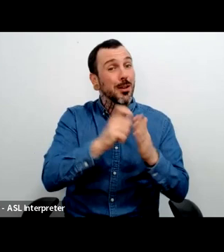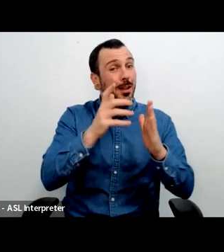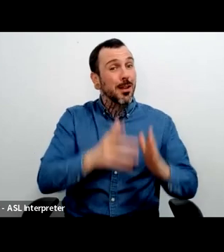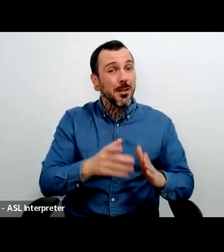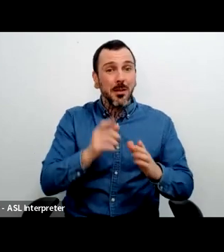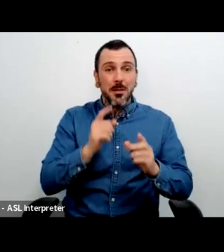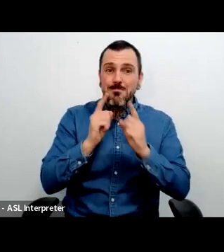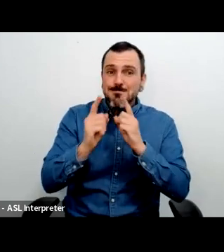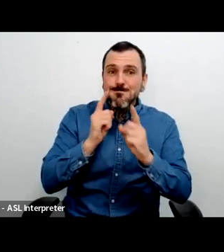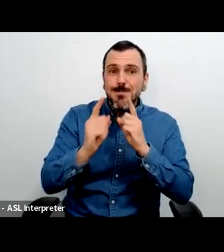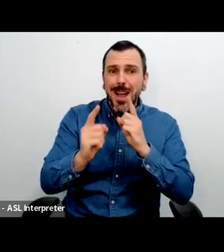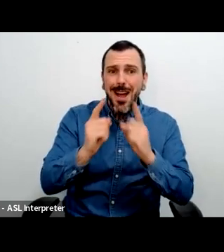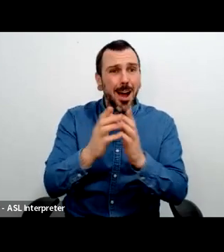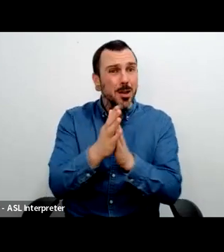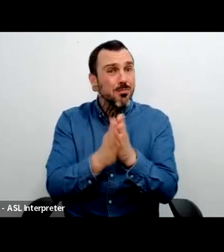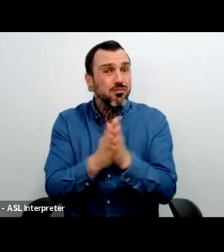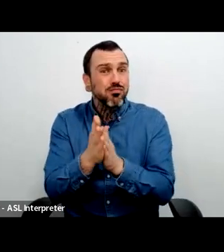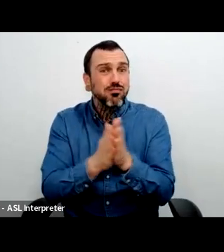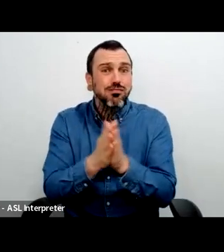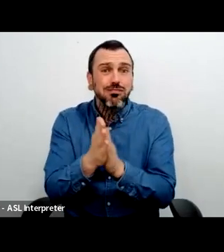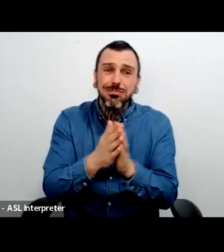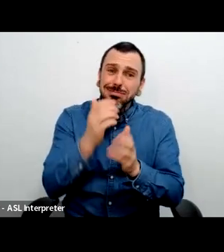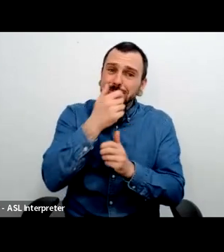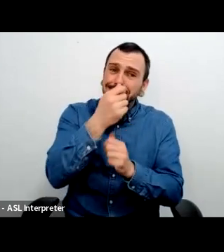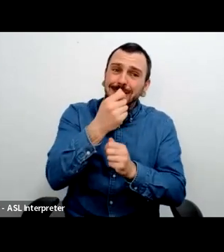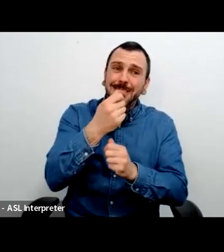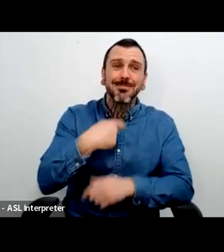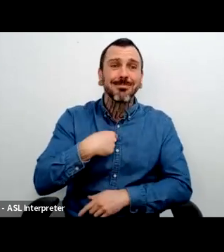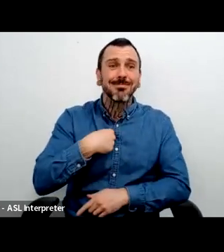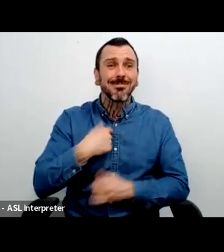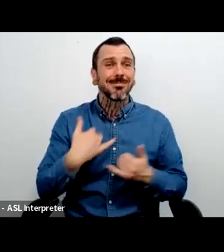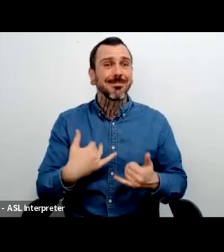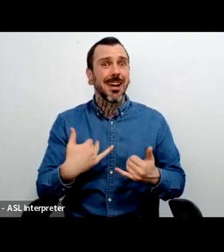a certain segment of the audience, but